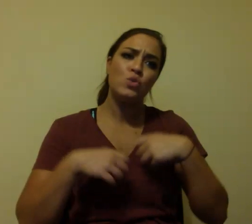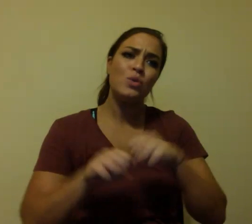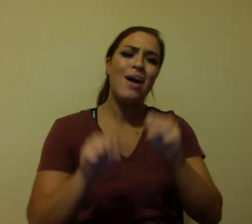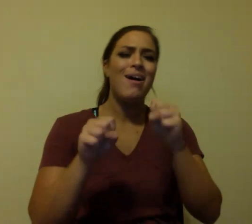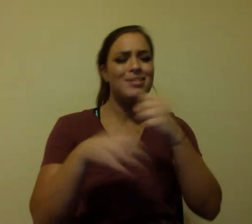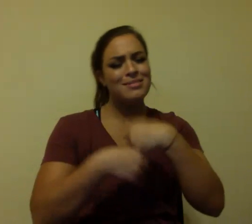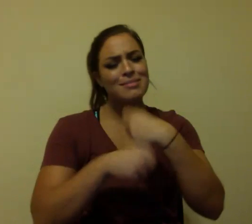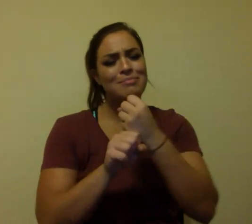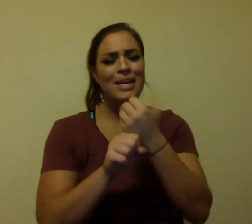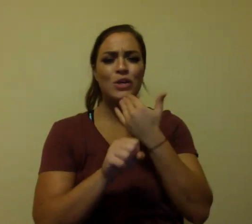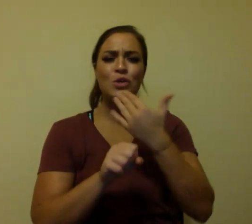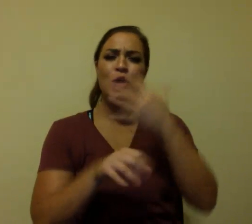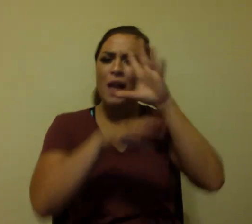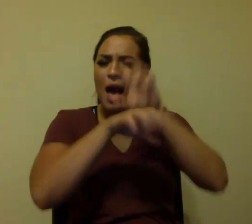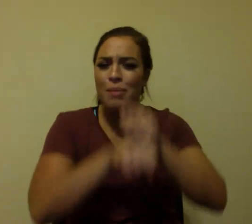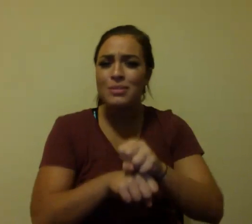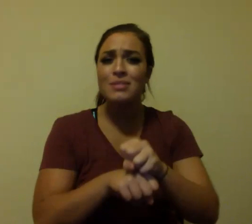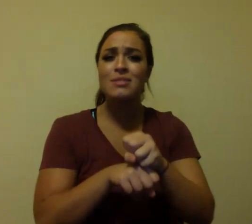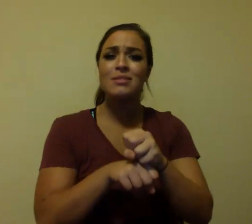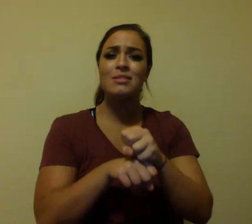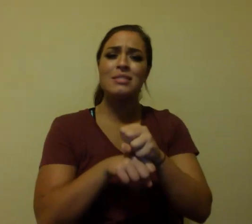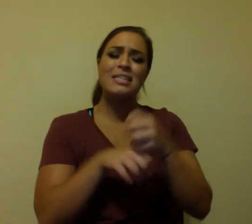those small habits, no matter how small they might seem.